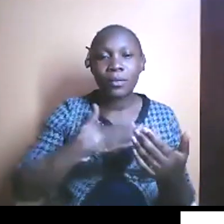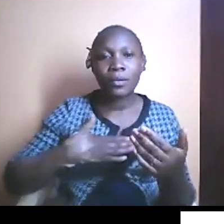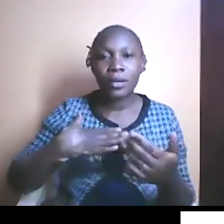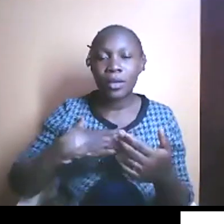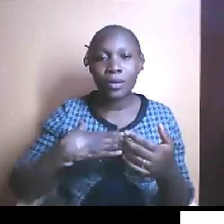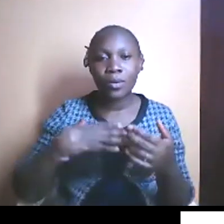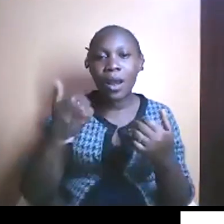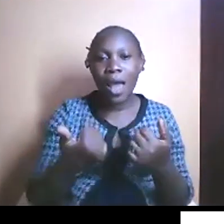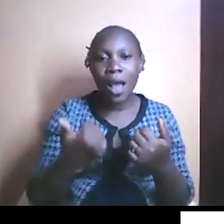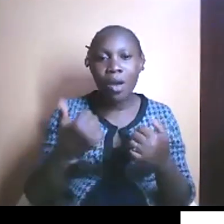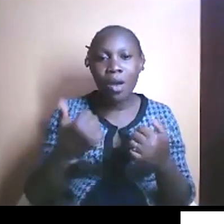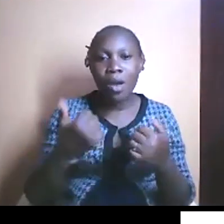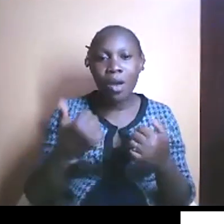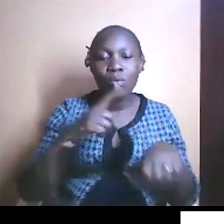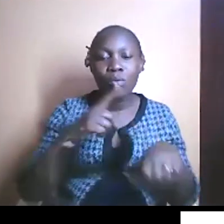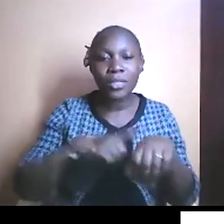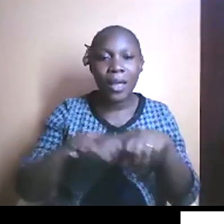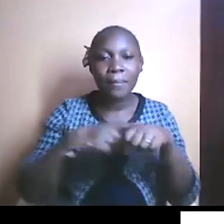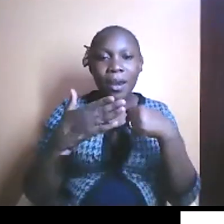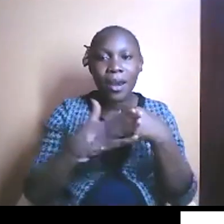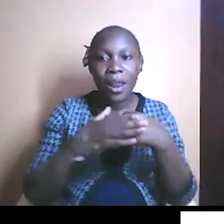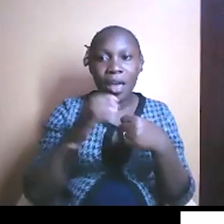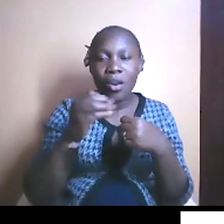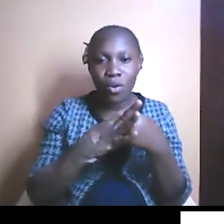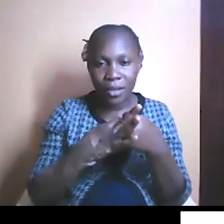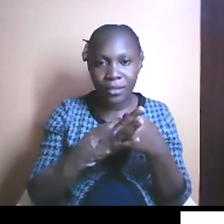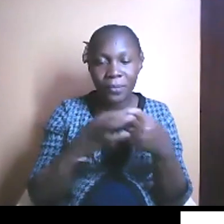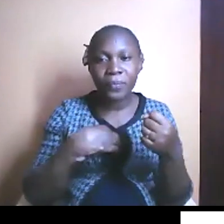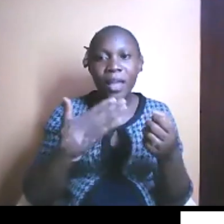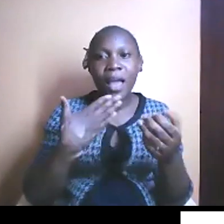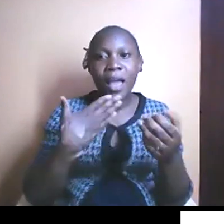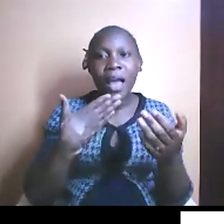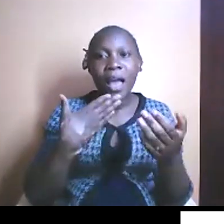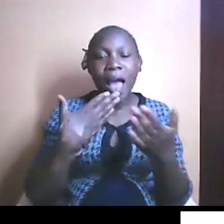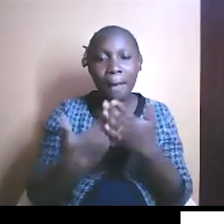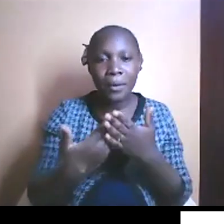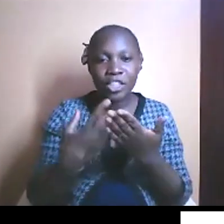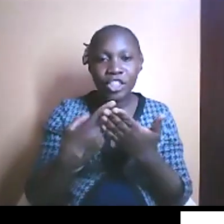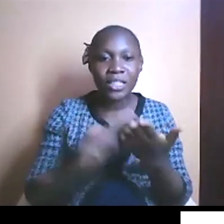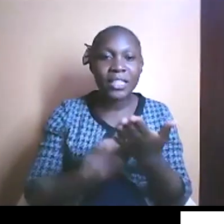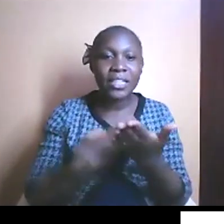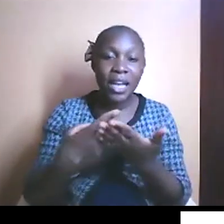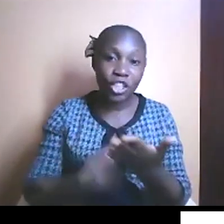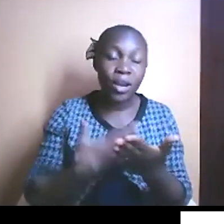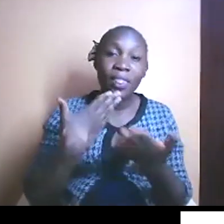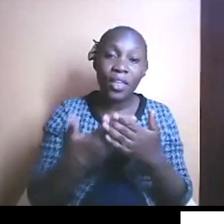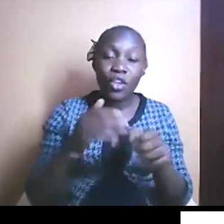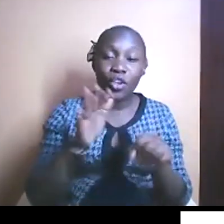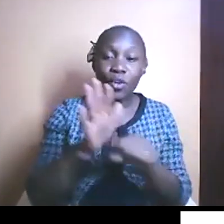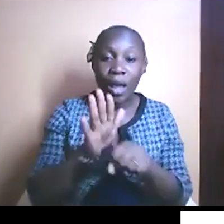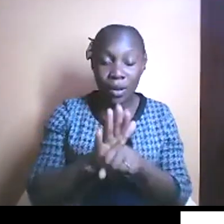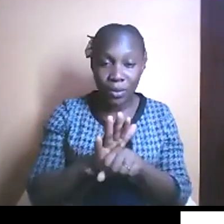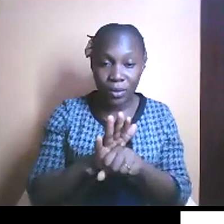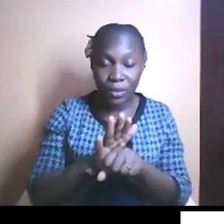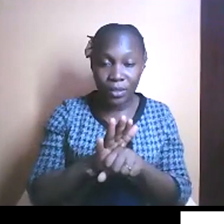9:08. Somebody is saying, but I want to appreciate the discussion. Thank you very much for making the time. Collins Wailatit, what is your view on